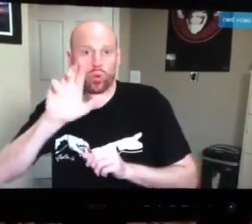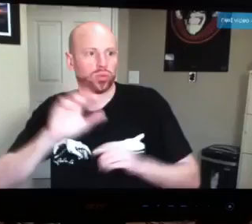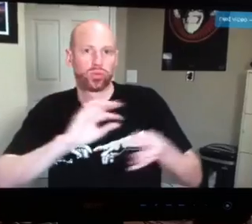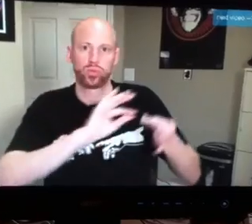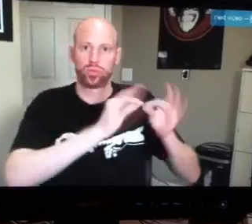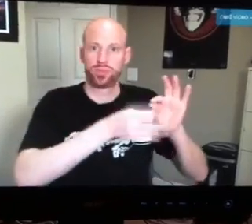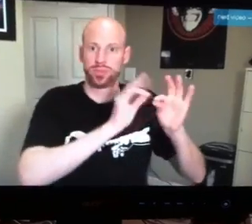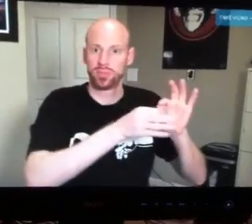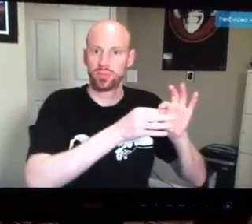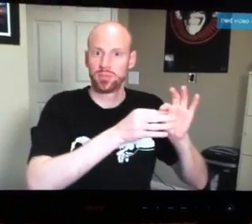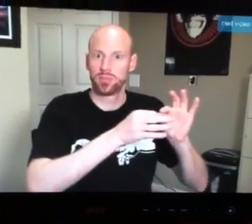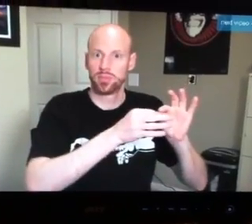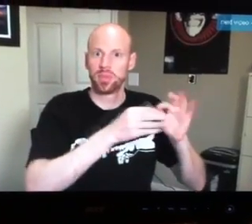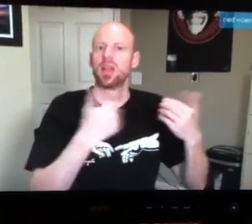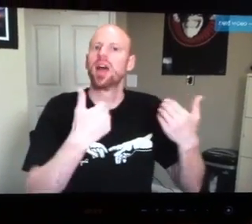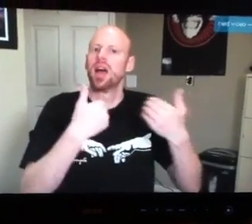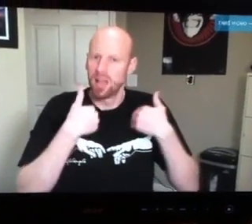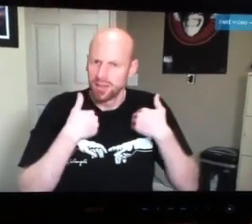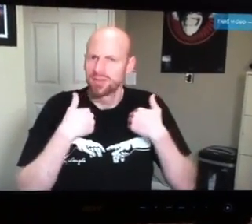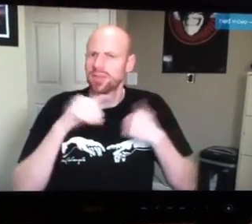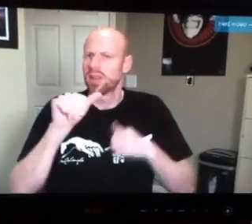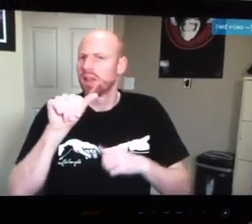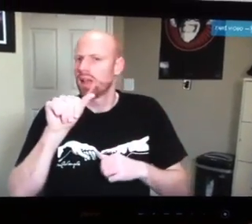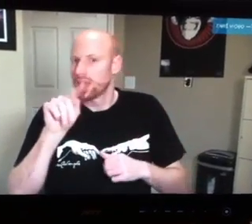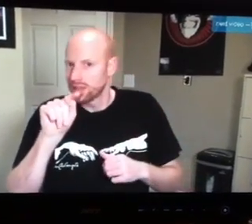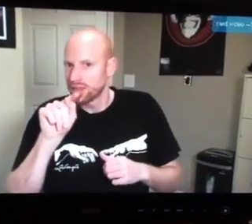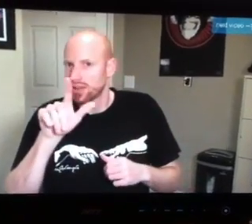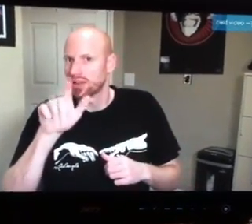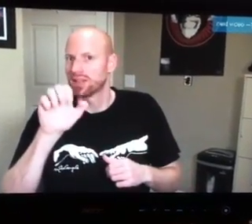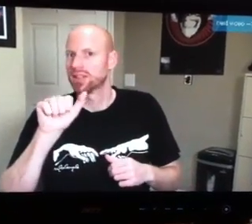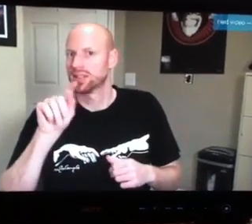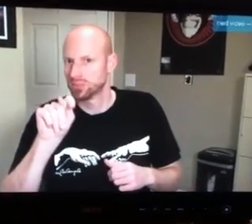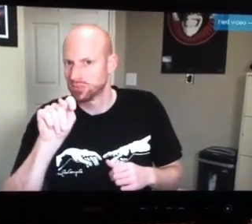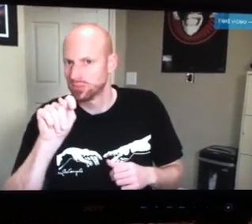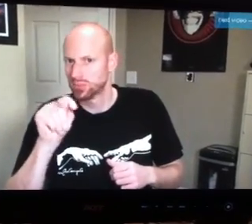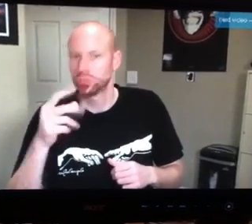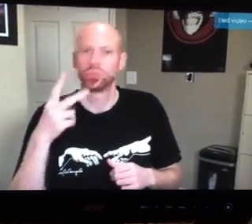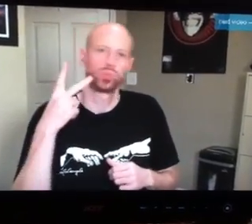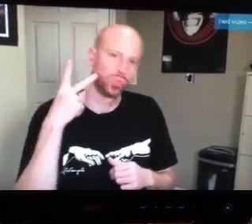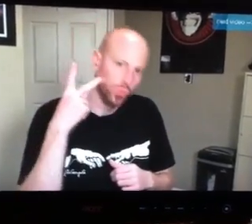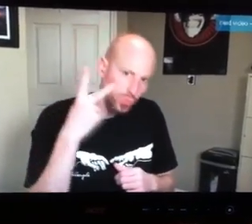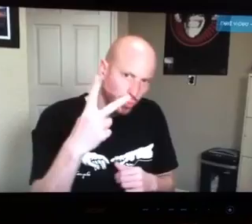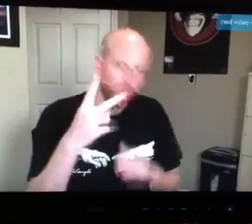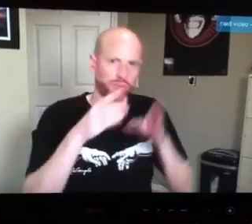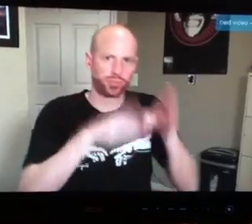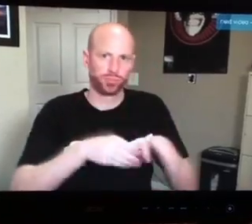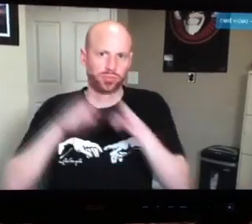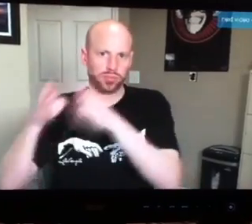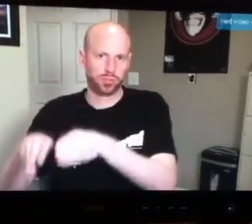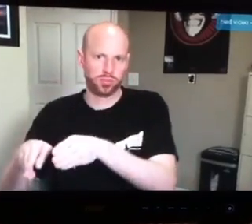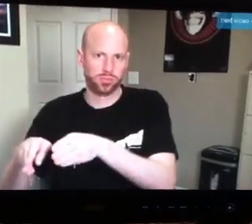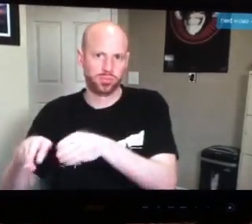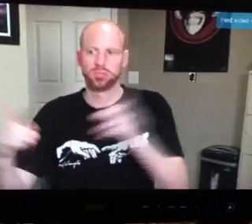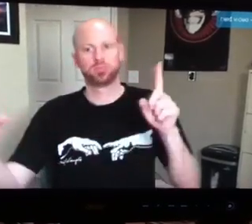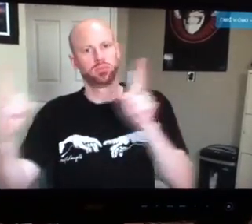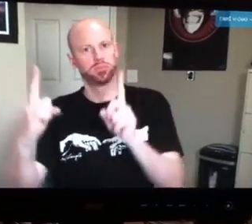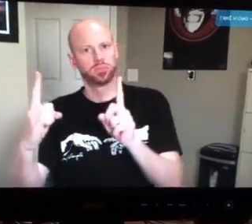conversational discourse, any communication at all, whether it's conversation or interpreting, there needs to be at least two